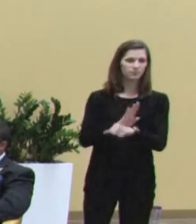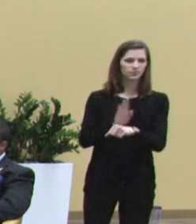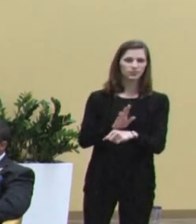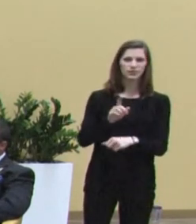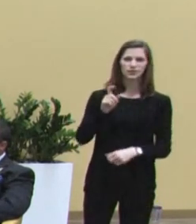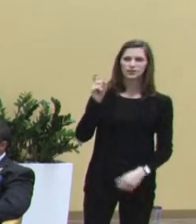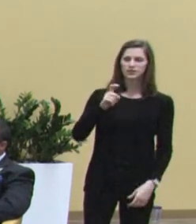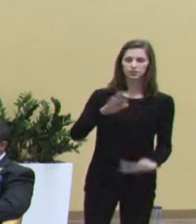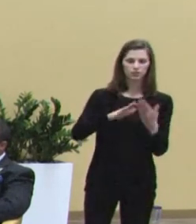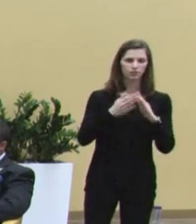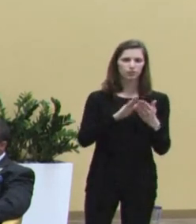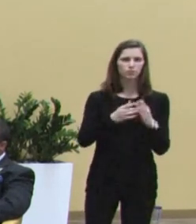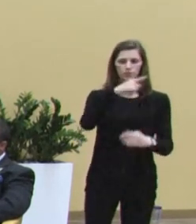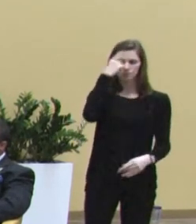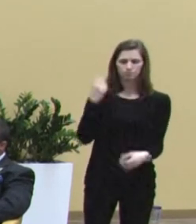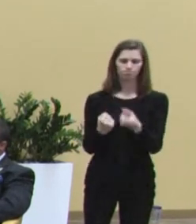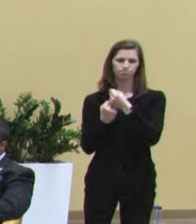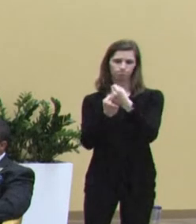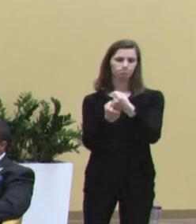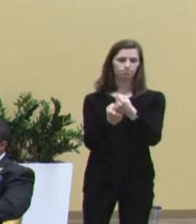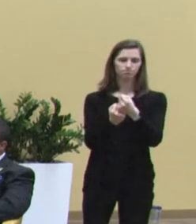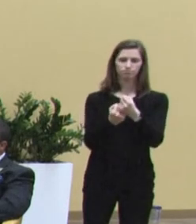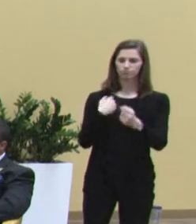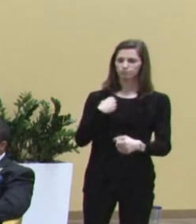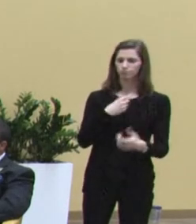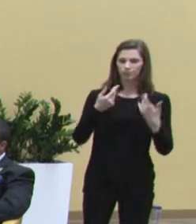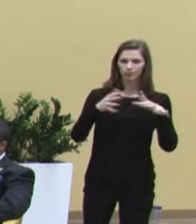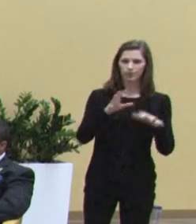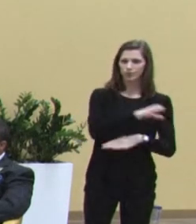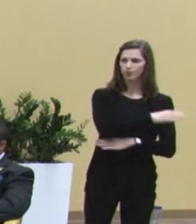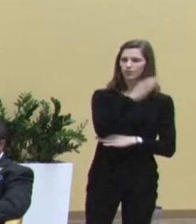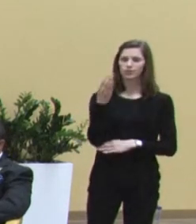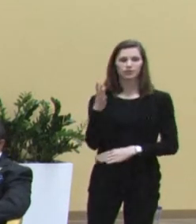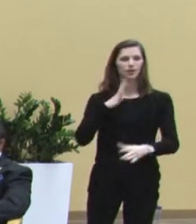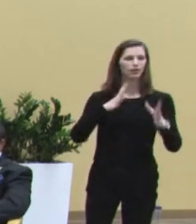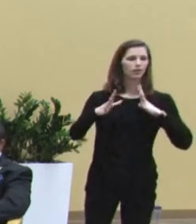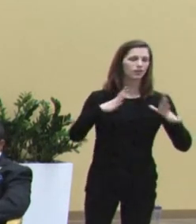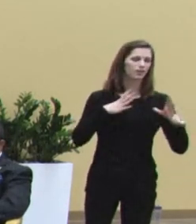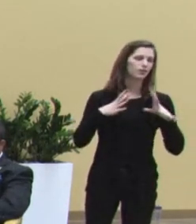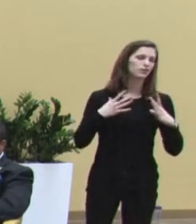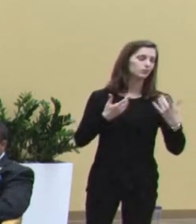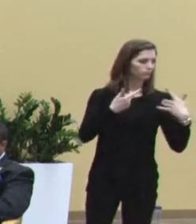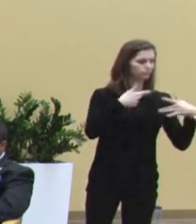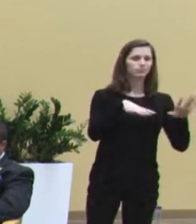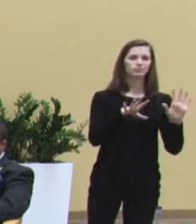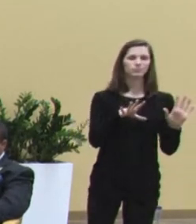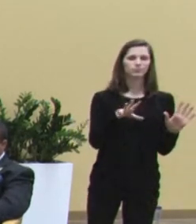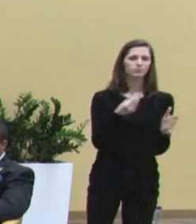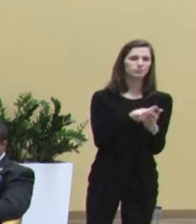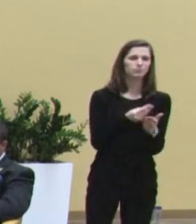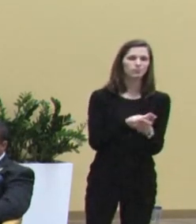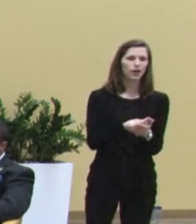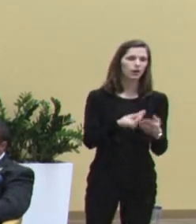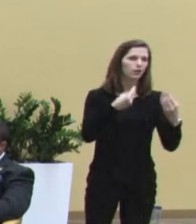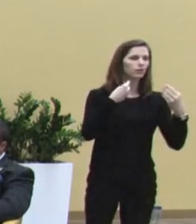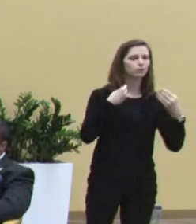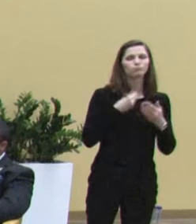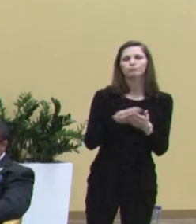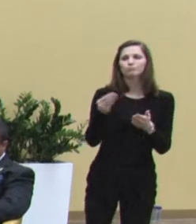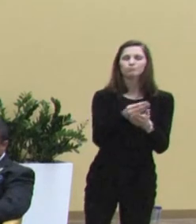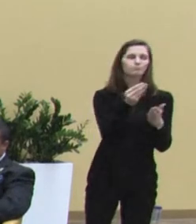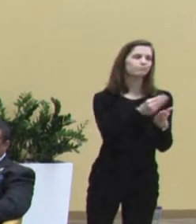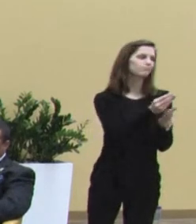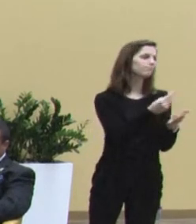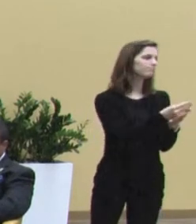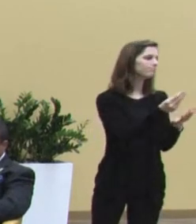a community as well? We just finished with the Christmas and the holiday season, right? We spent all of these monies at big retailers, Walmarts